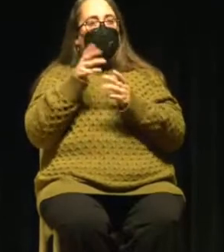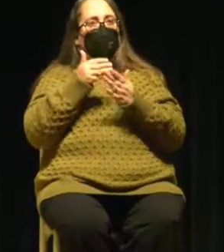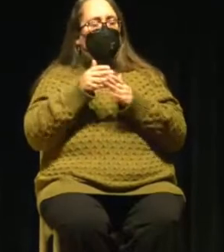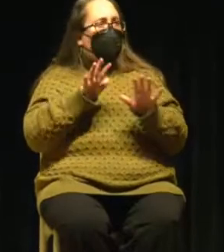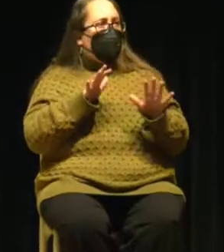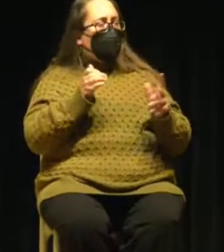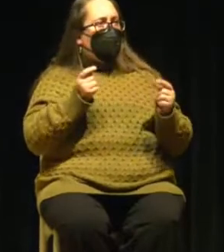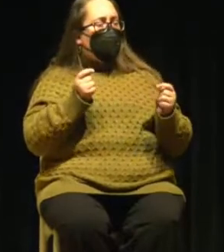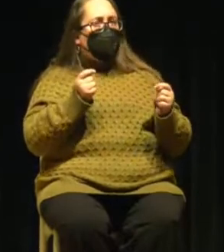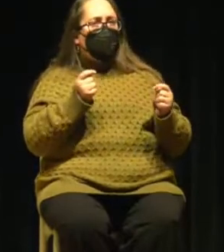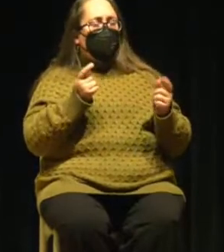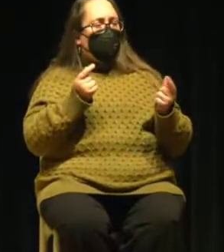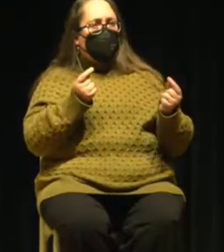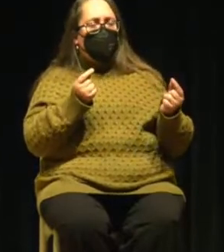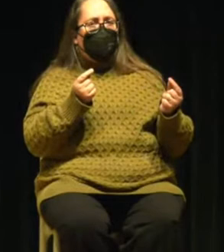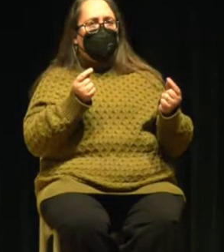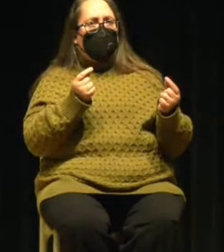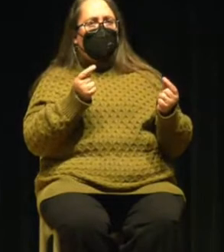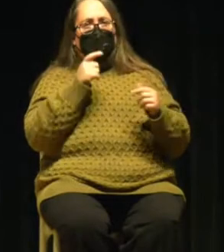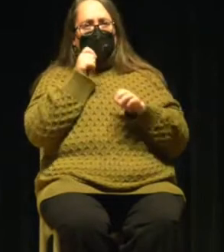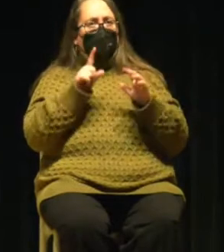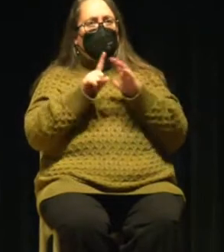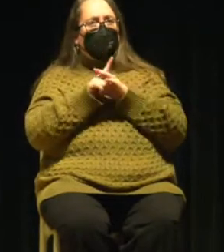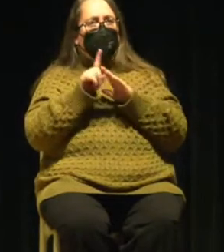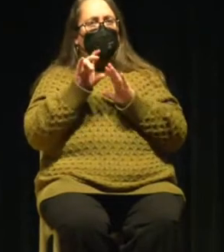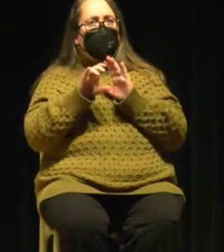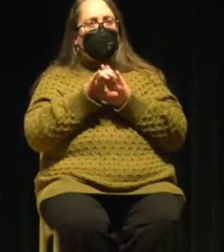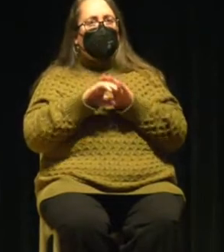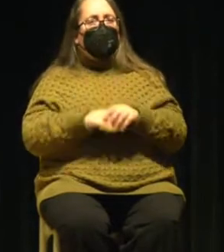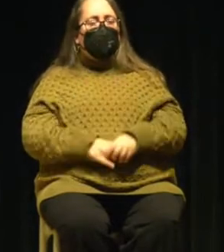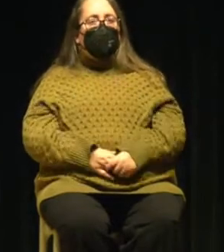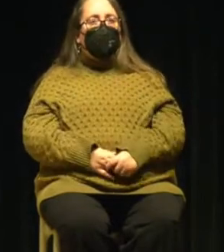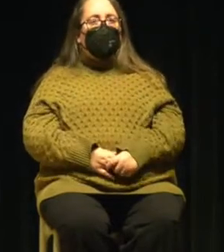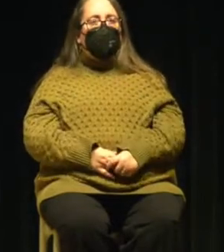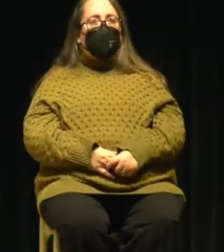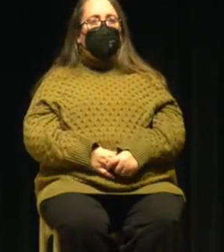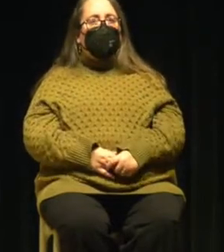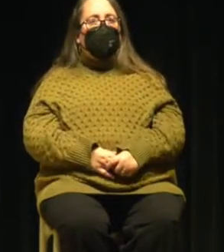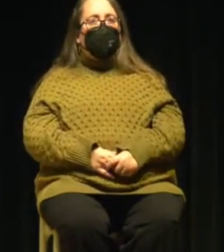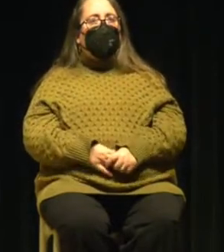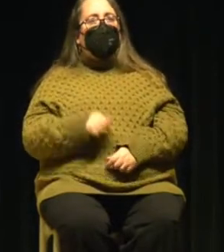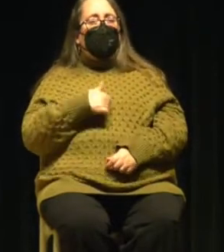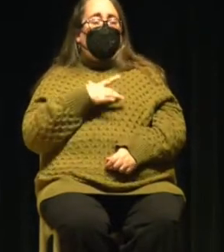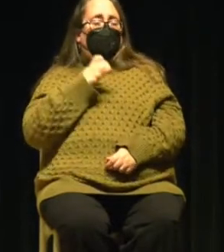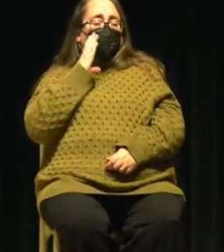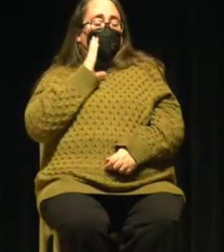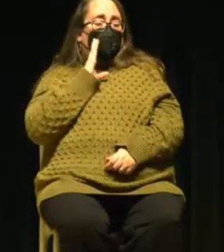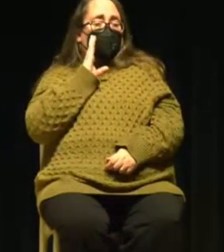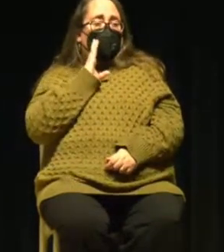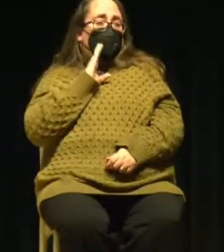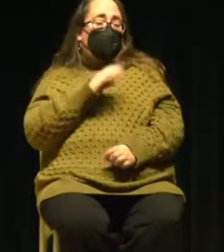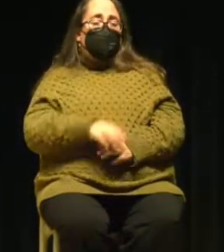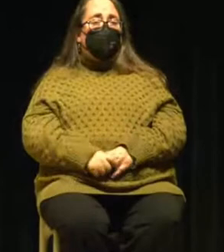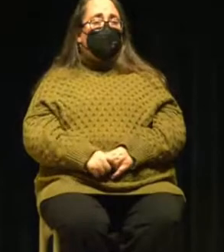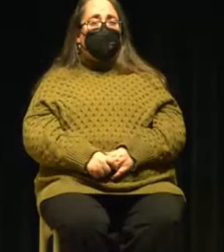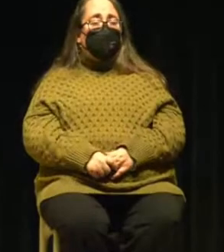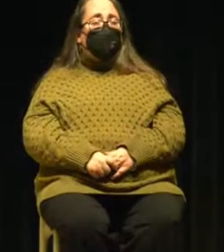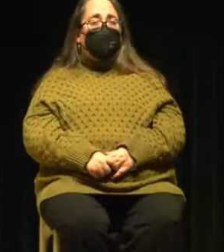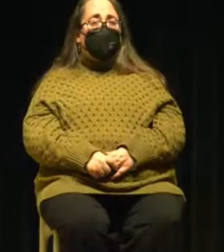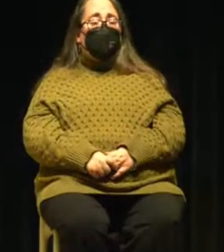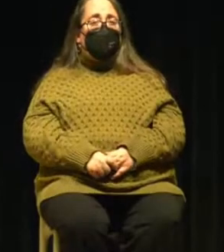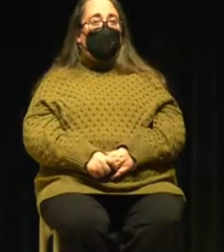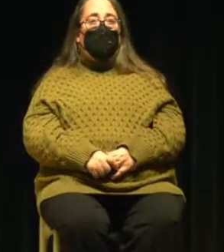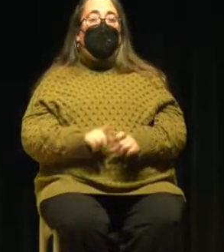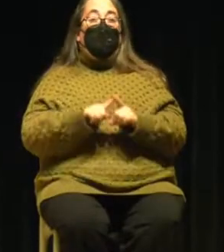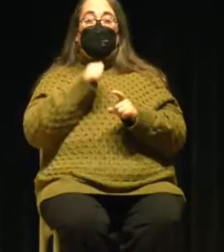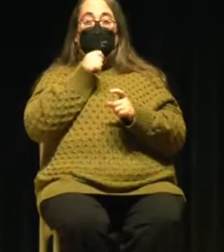what are you doing? What are you doing? You're not going to show up in pictures. And I was like, I kind of like the brownness, you know, like I kind of like the brown, but it